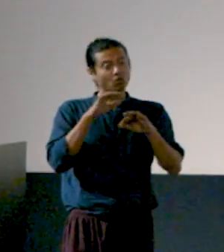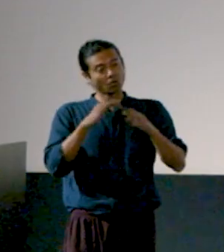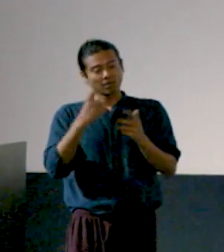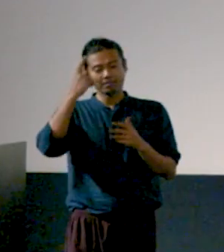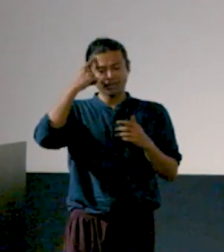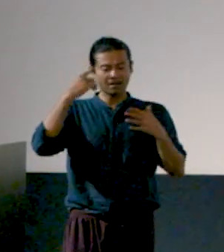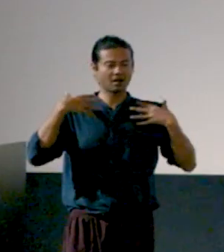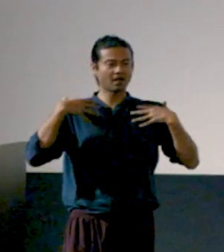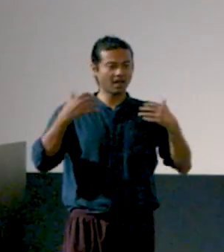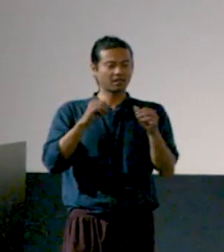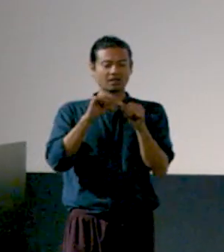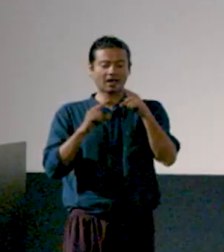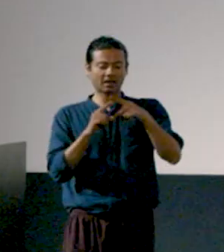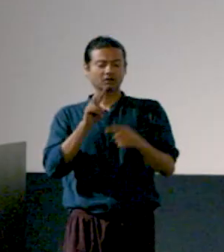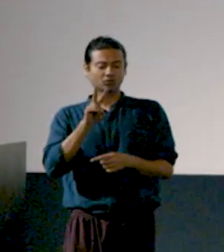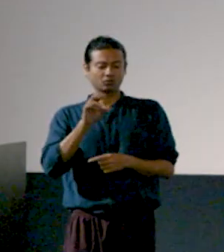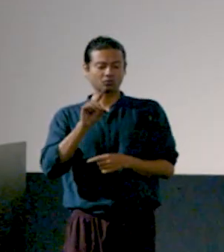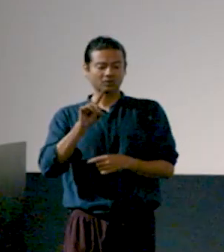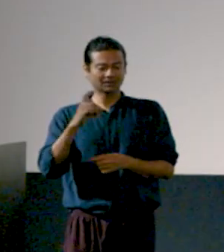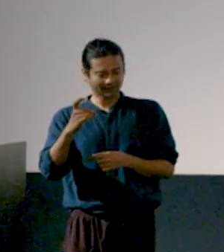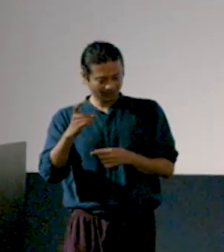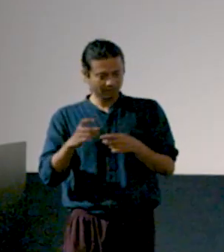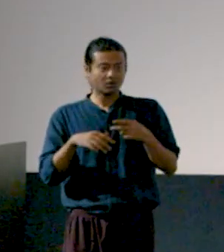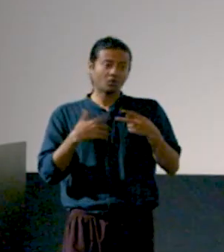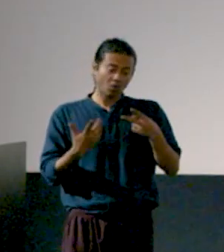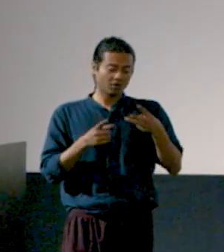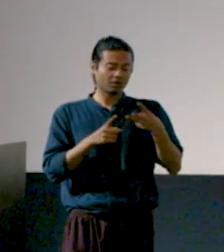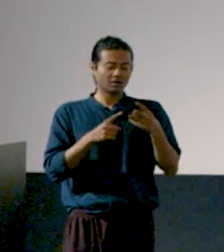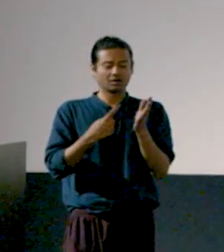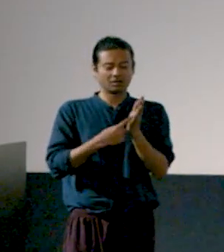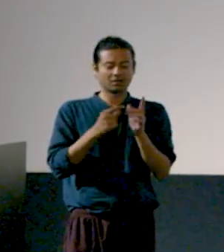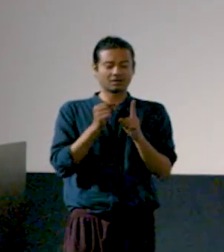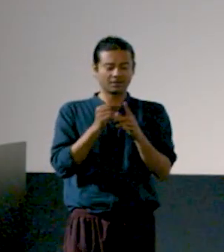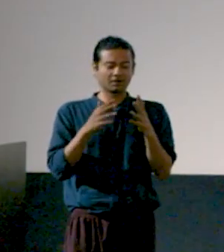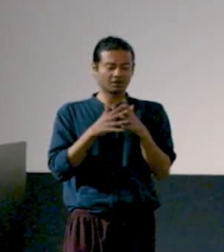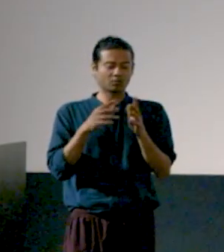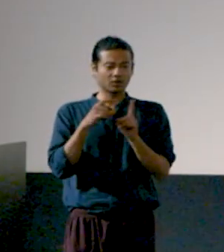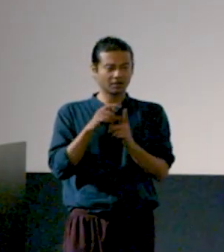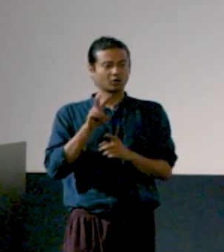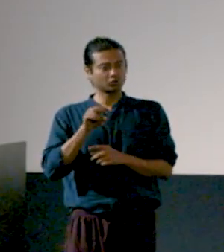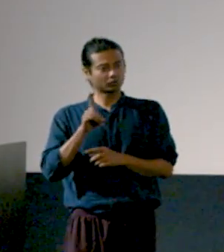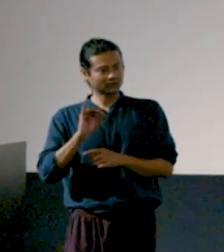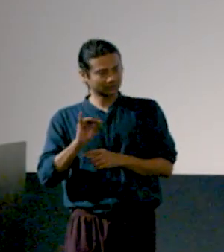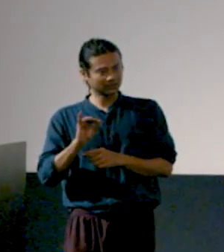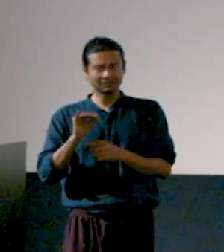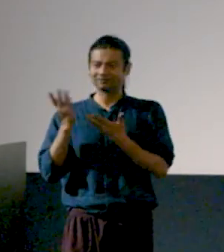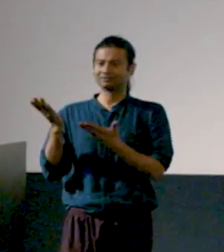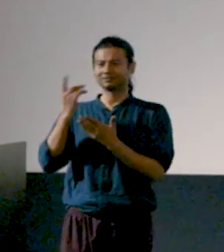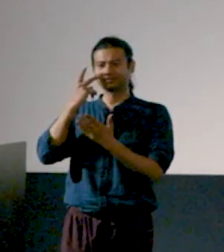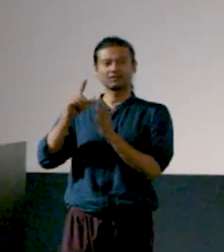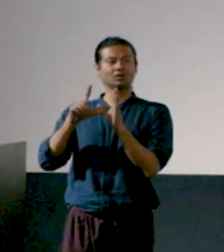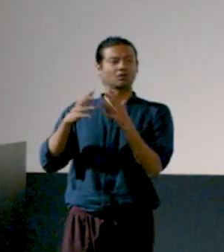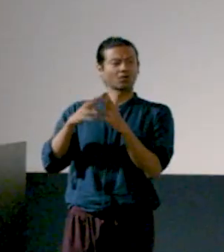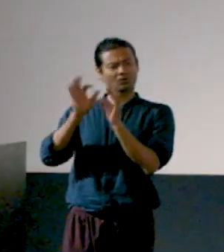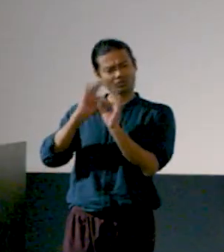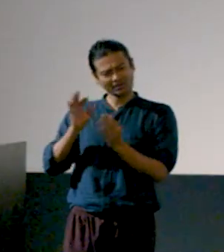2017, or about that Rights to People with Disability 2016 Act, or